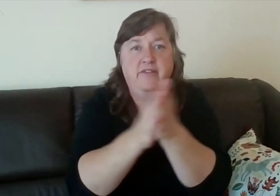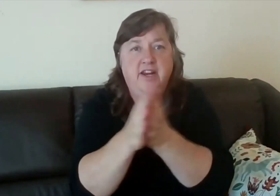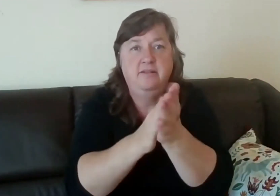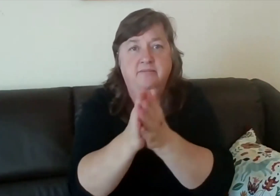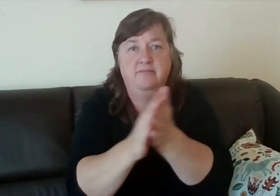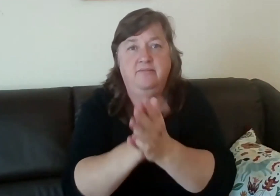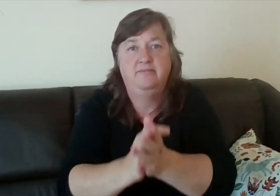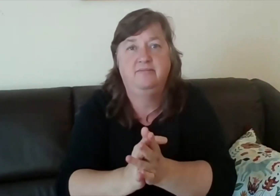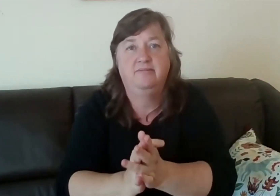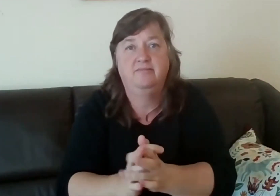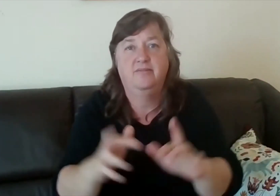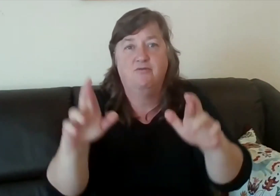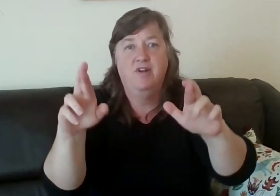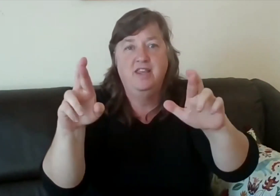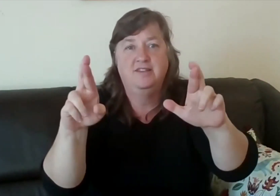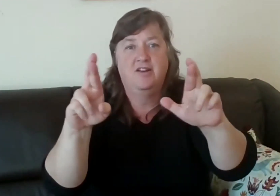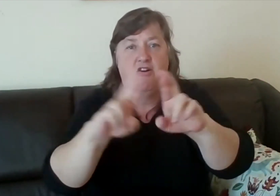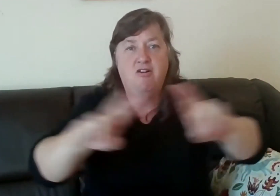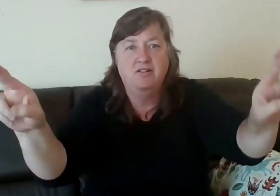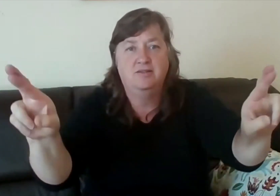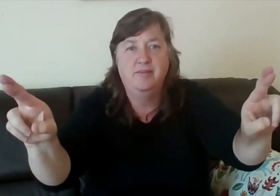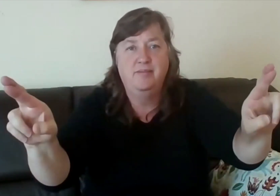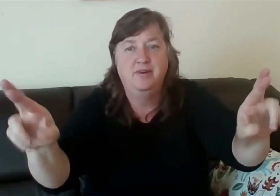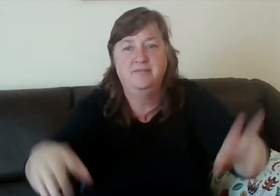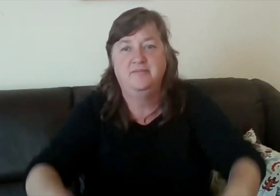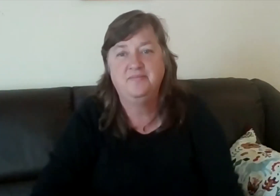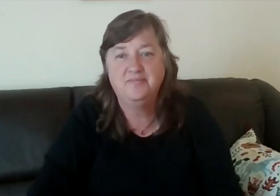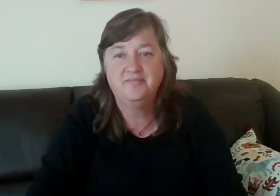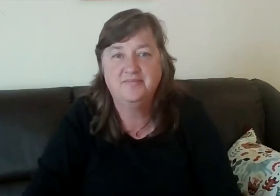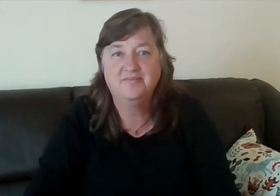motivated. Ready is the R's, remember?